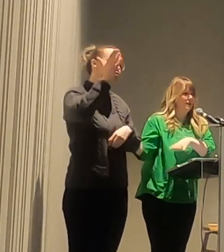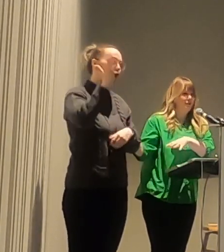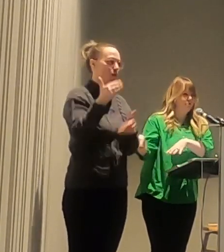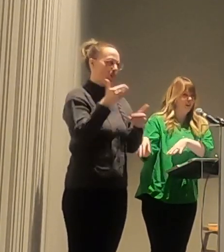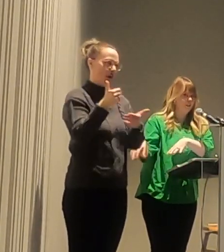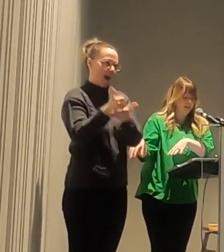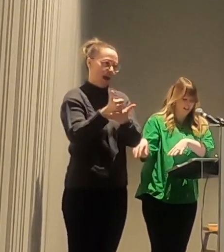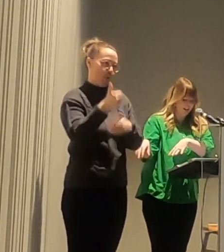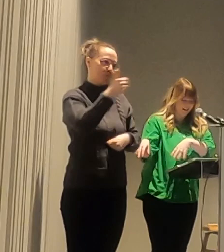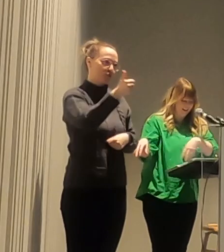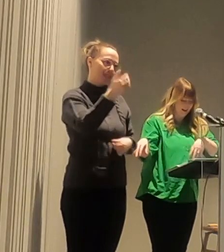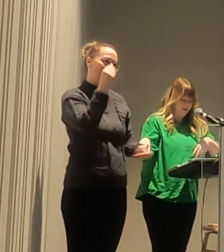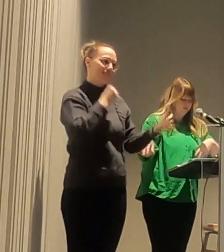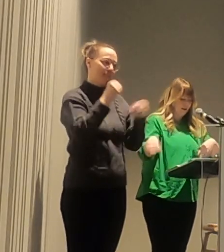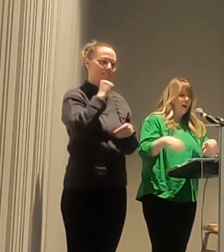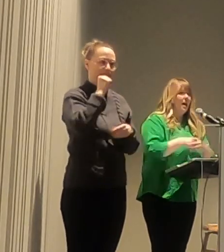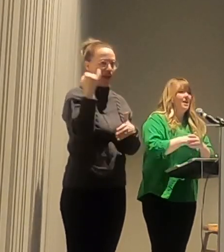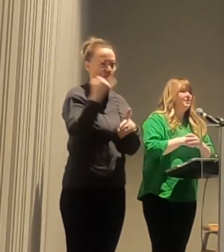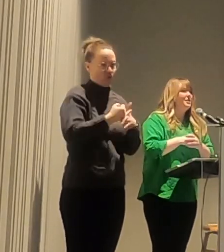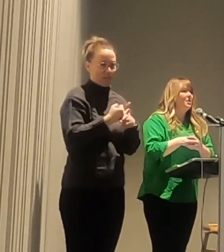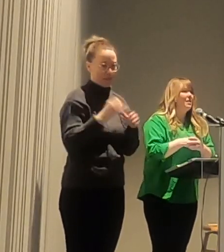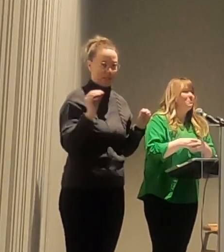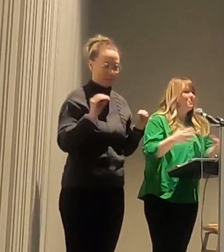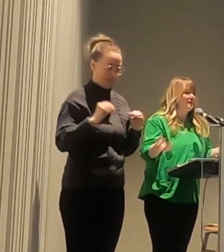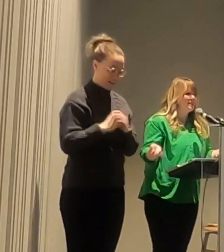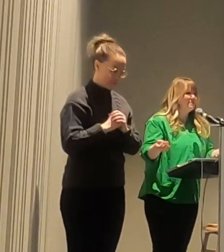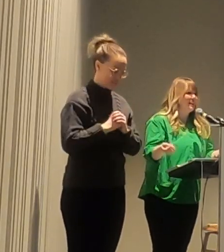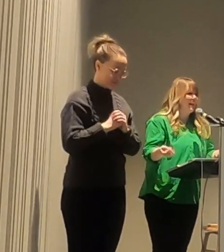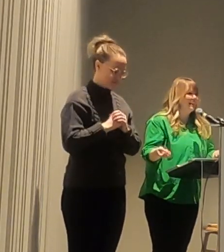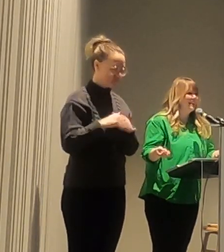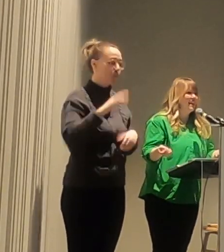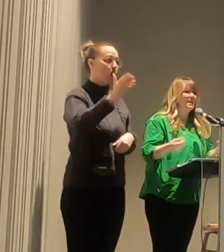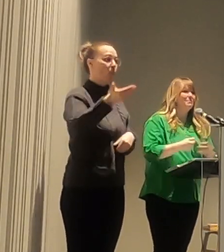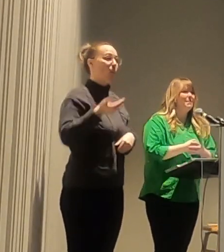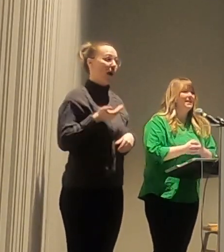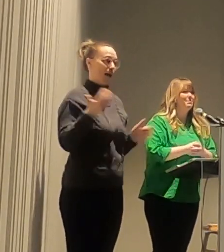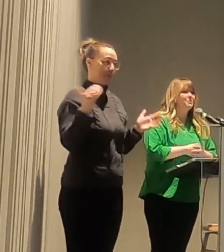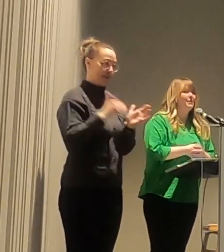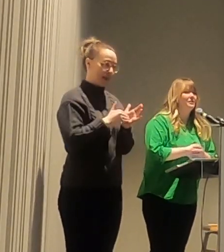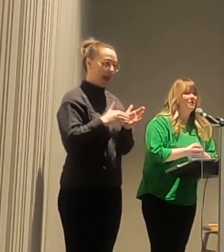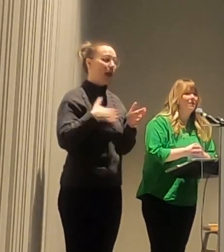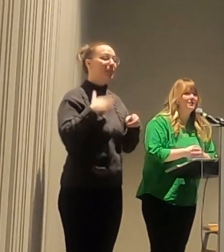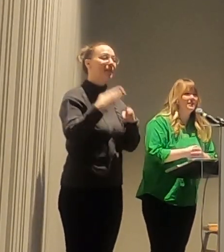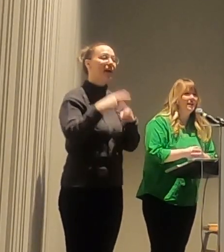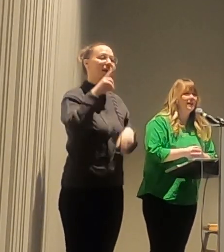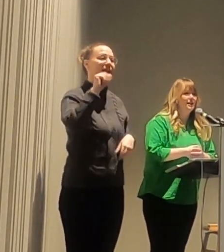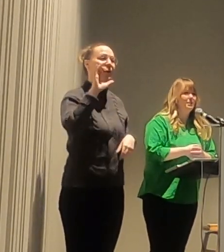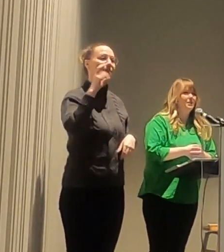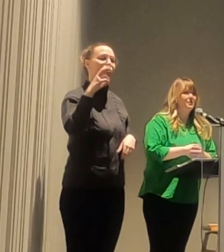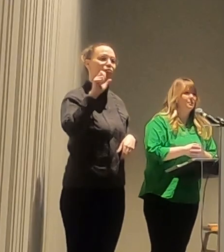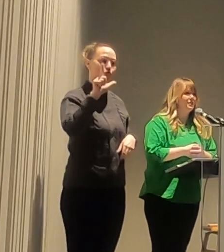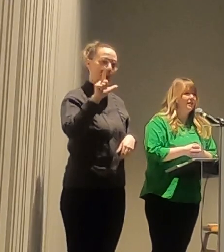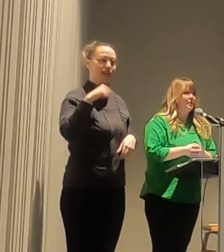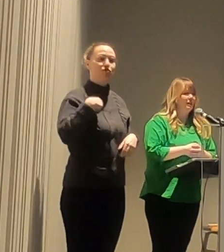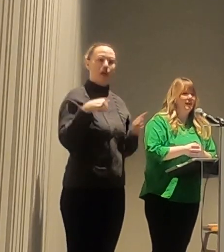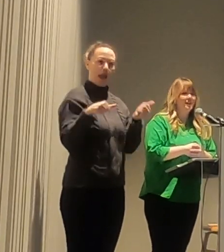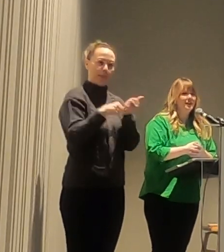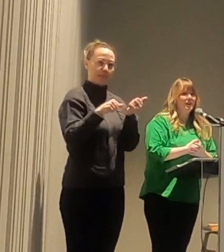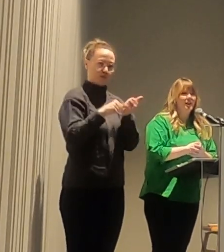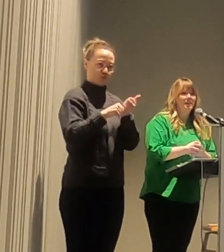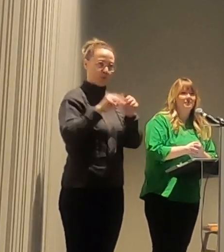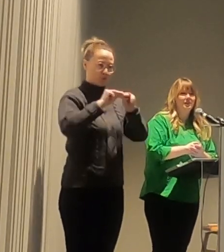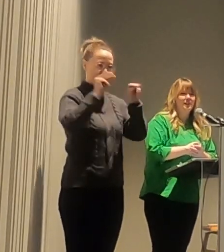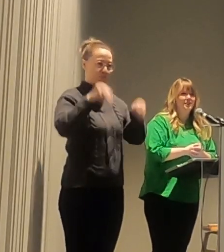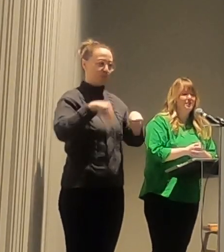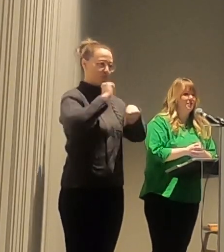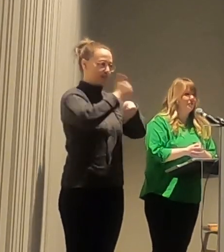yourself. You won't be interrupted or anything like that. So welcome again. My name is Rachael Holstege, and I'm the Associate Curator